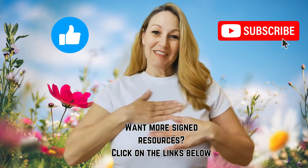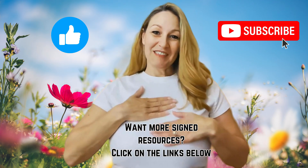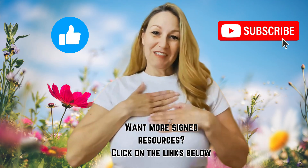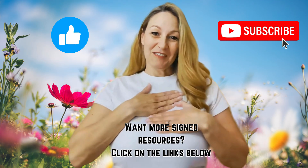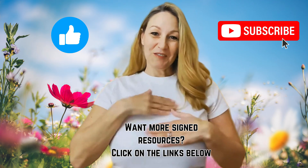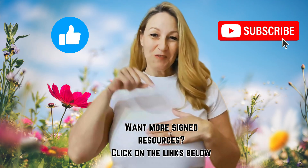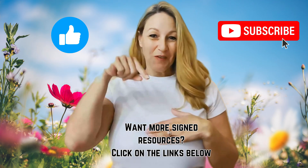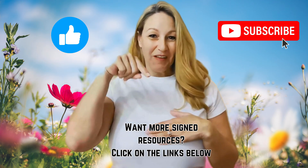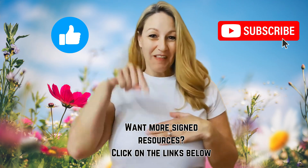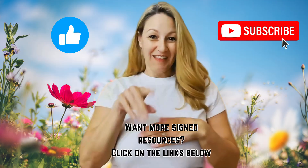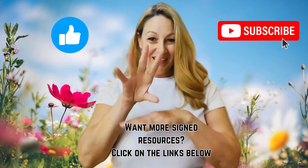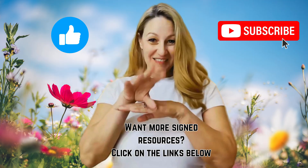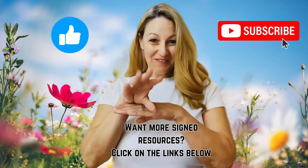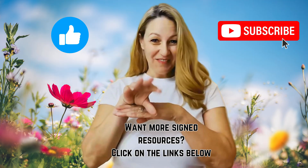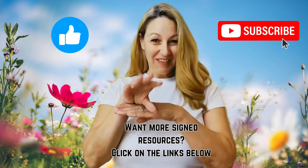If you enjoyed this video,